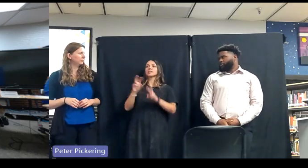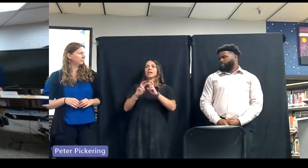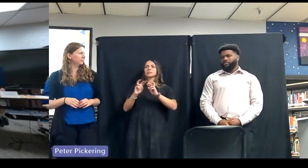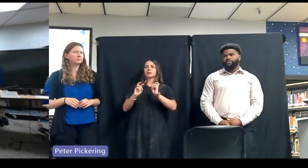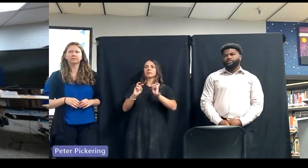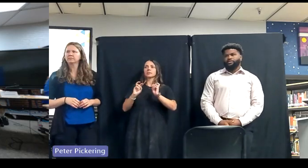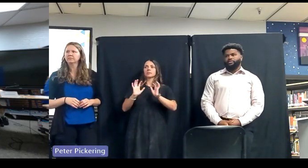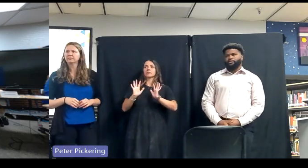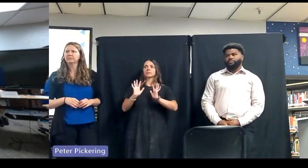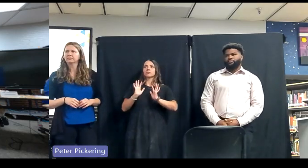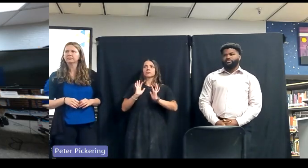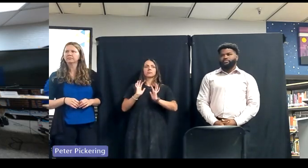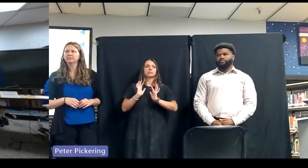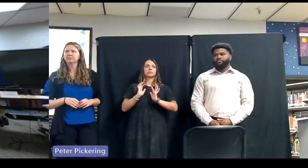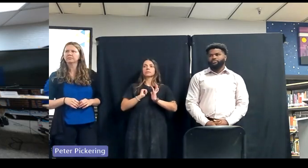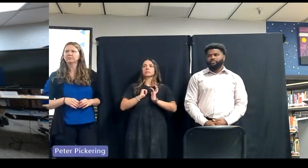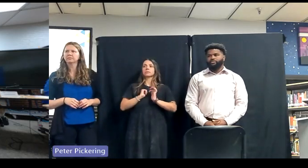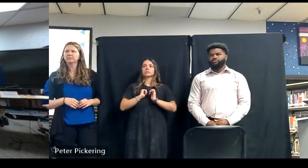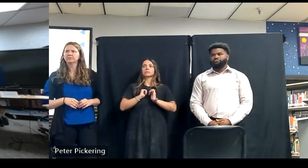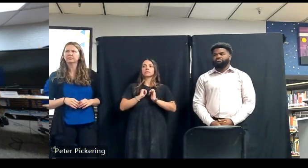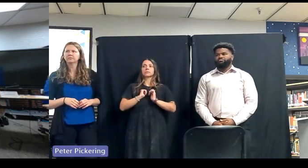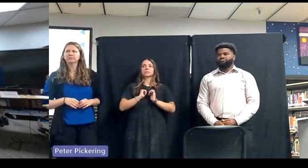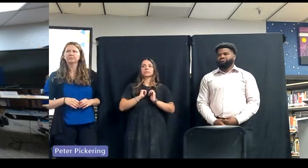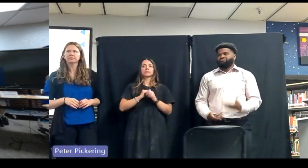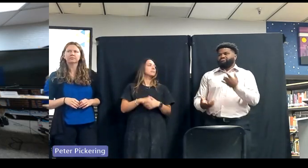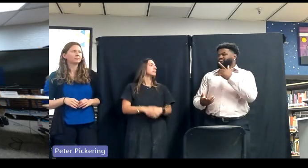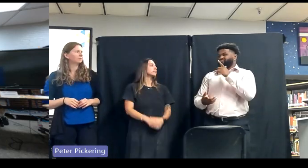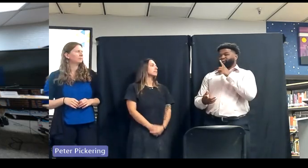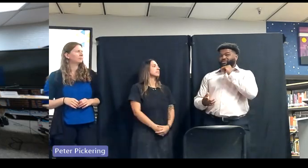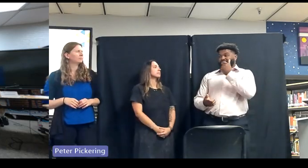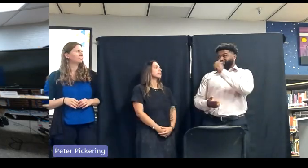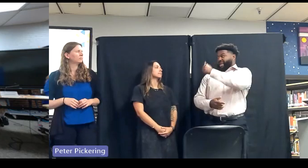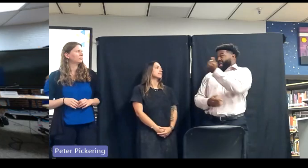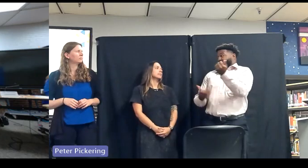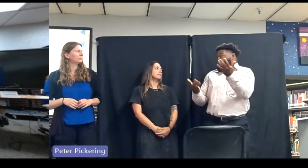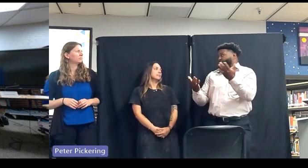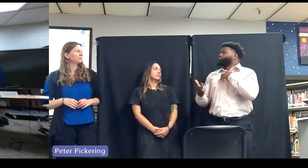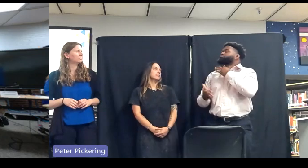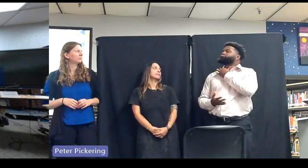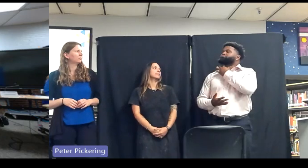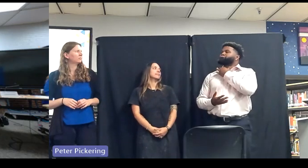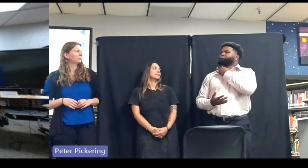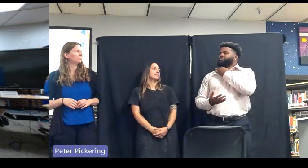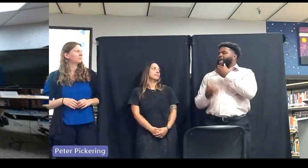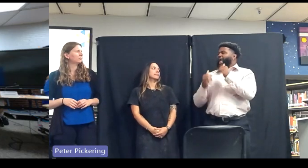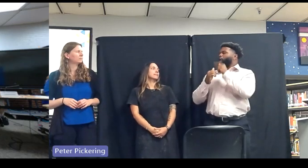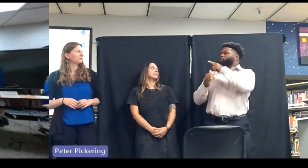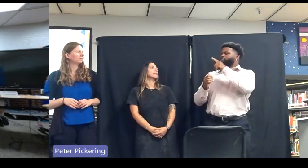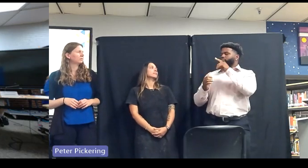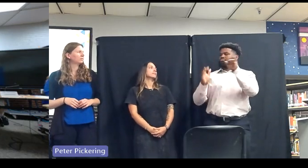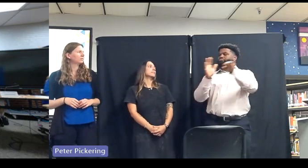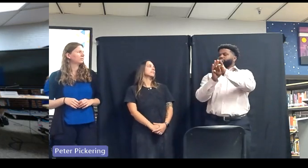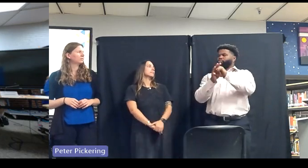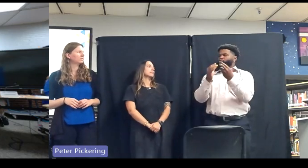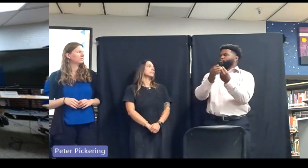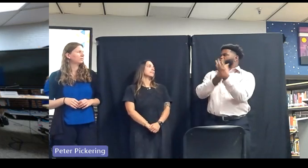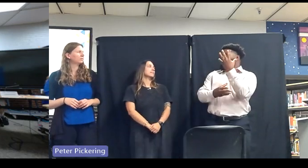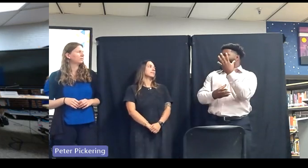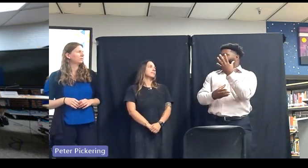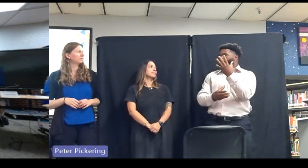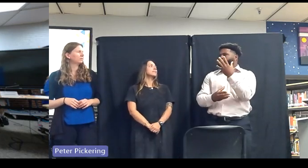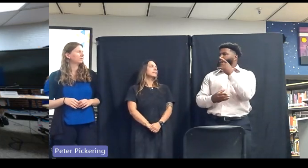Or iRead or the other assessment? Any and all. I'm curious, we're talking about growth,